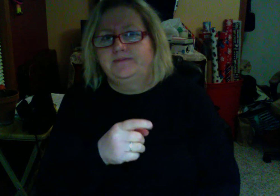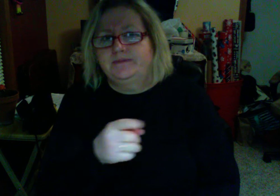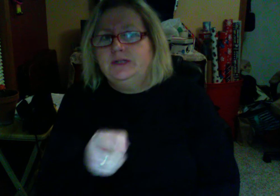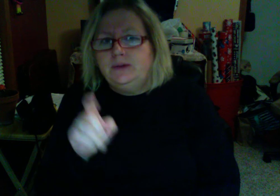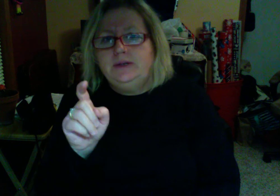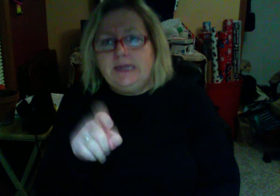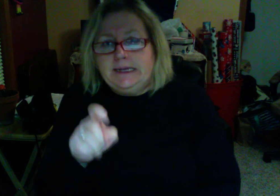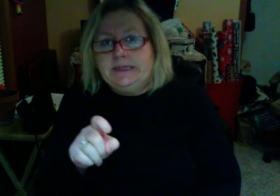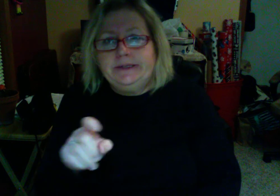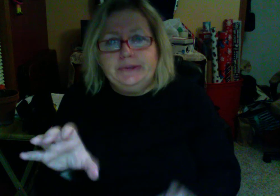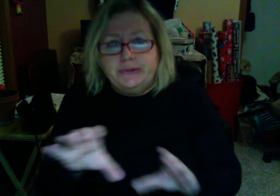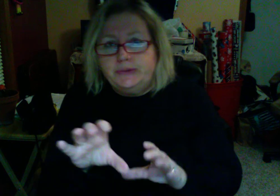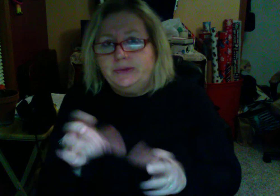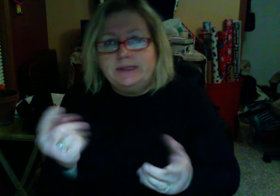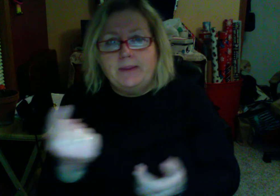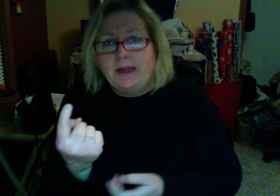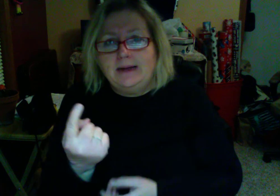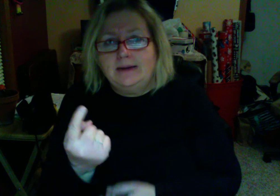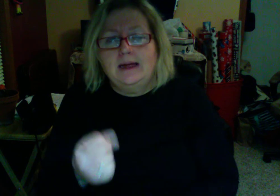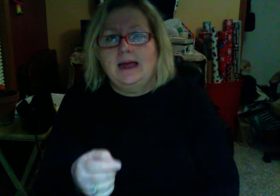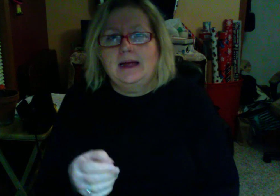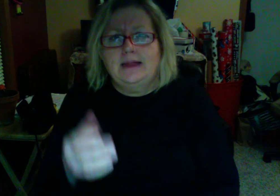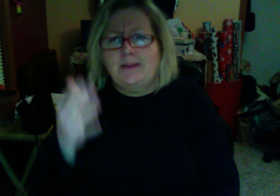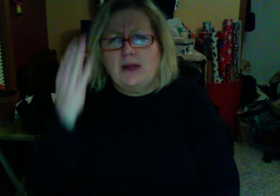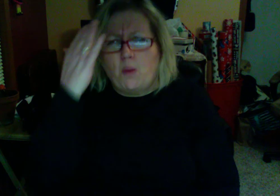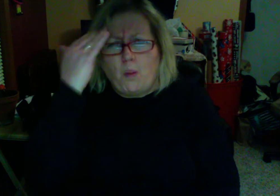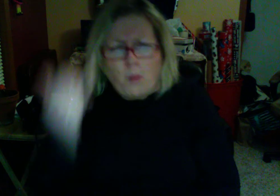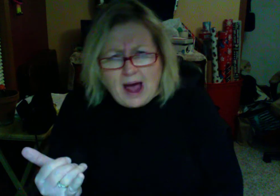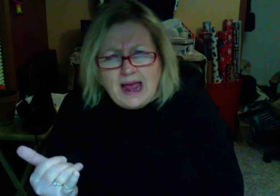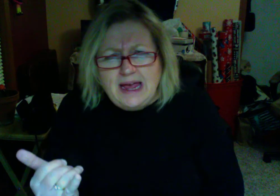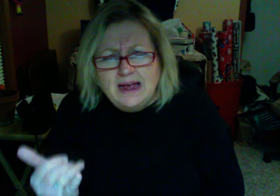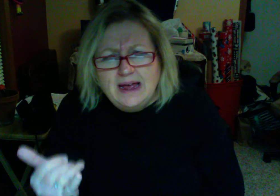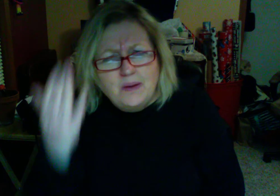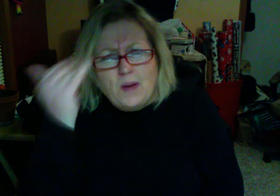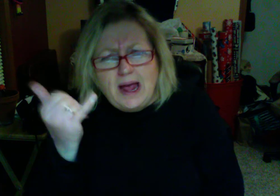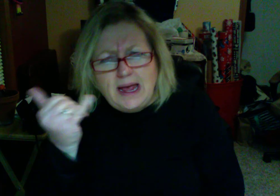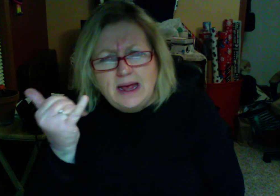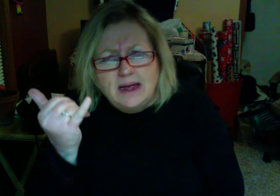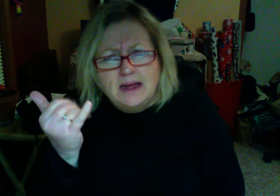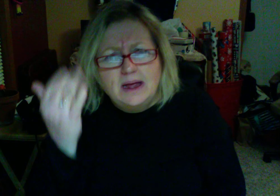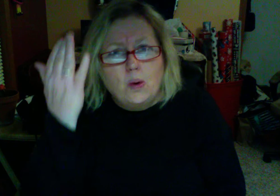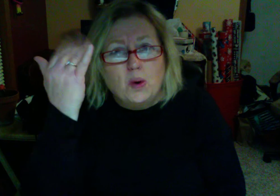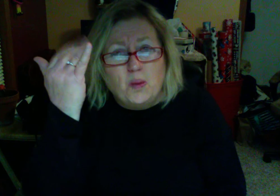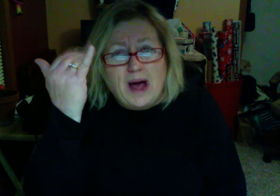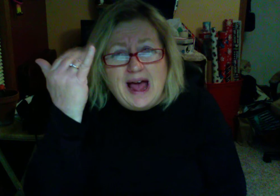you need to do something. And they might go, why? Why? Or